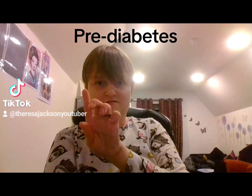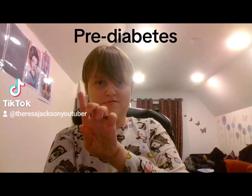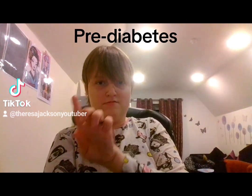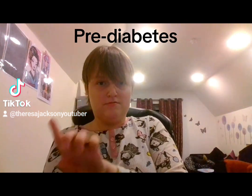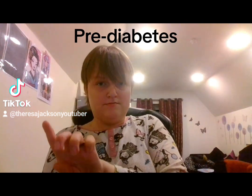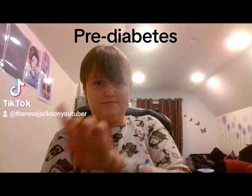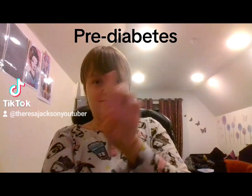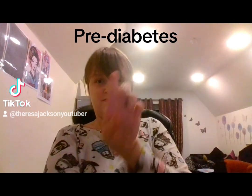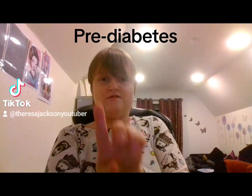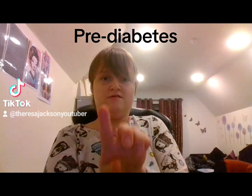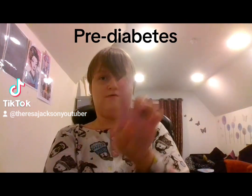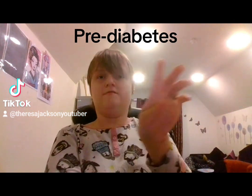regulation, IGR,